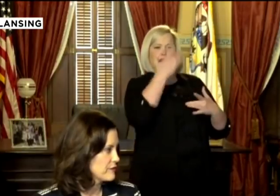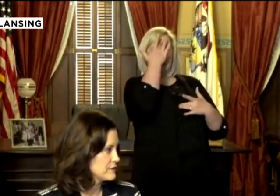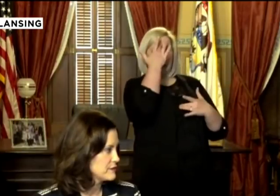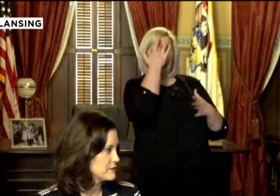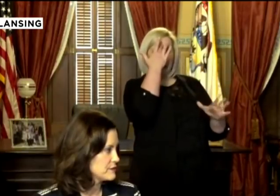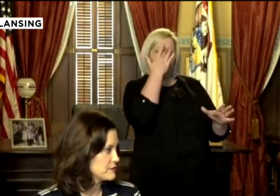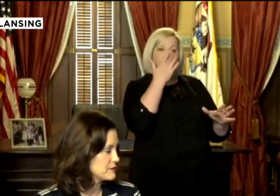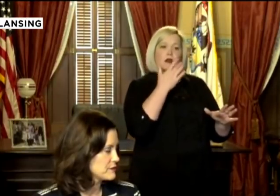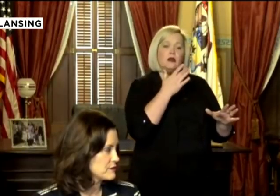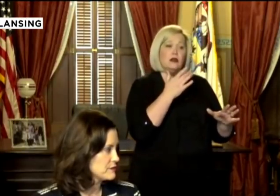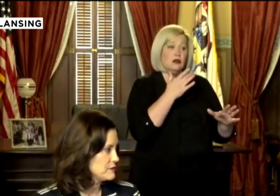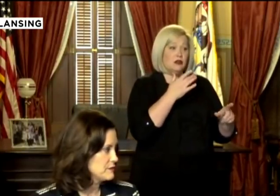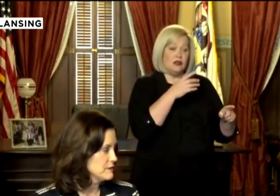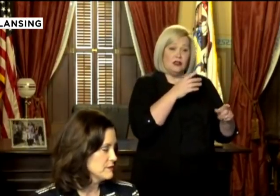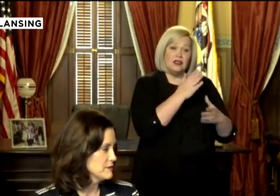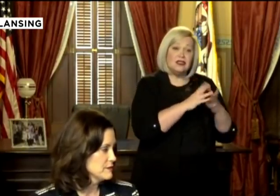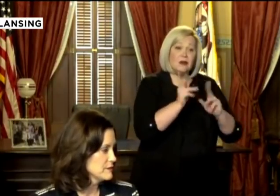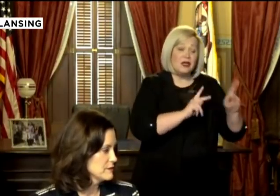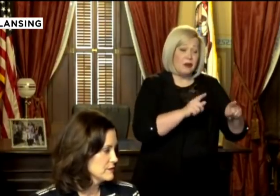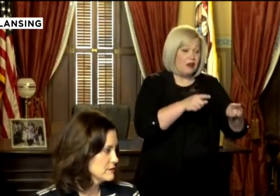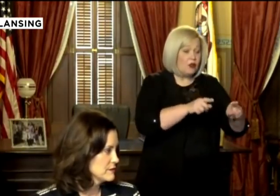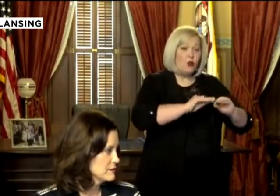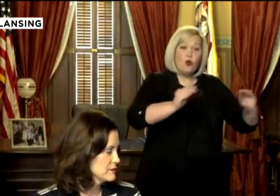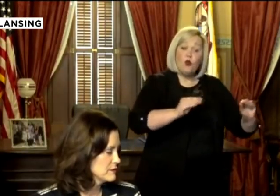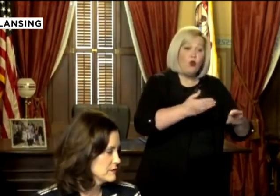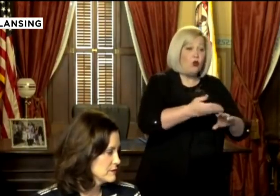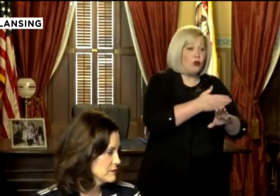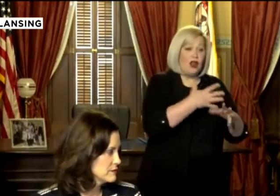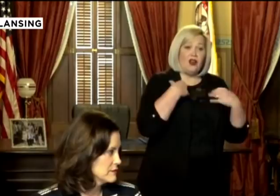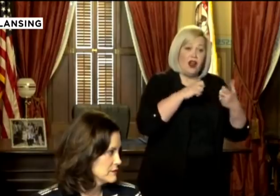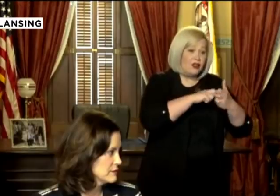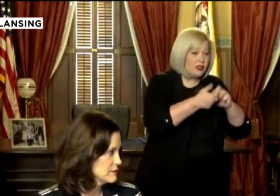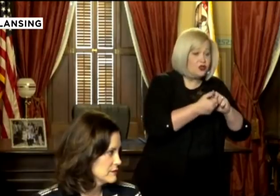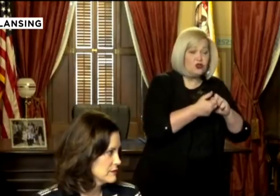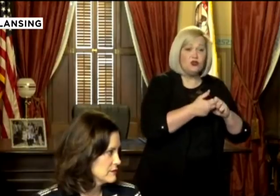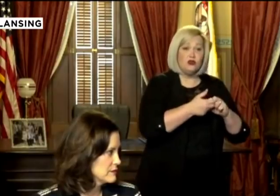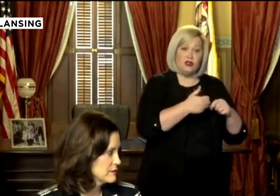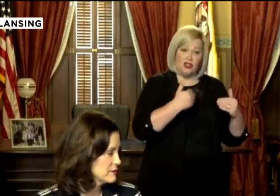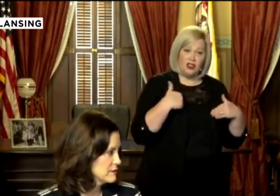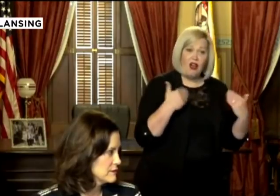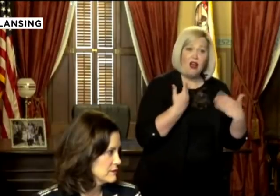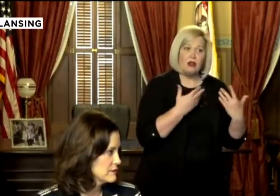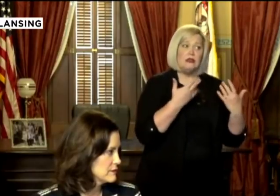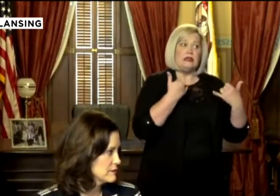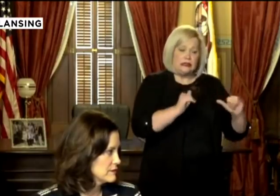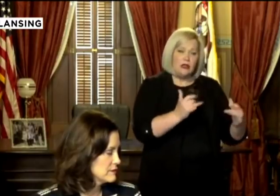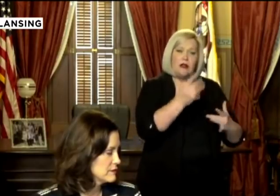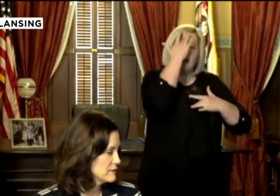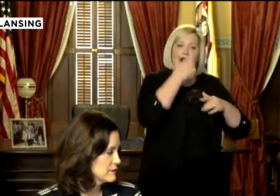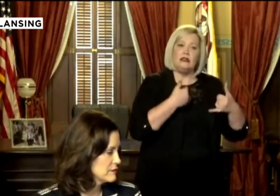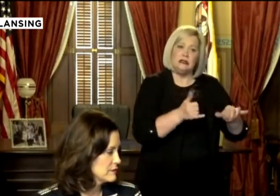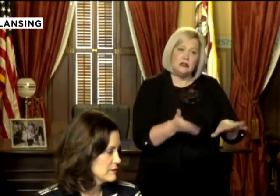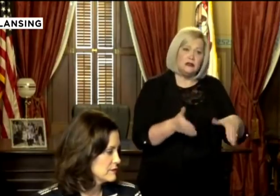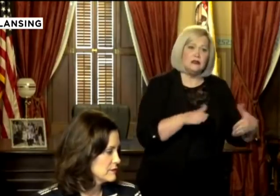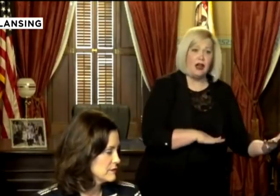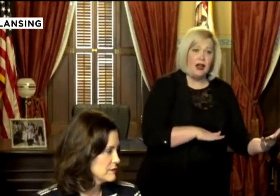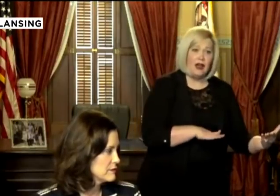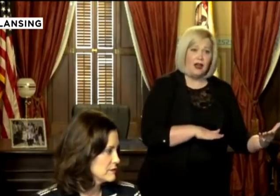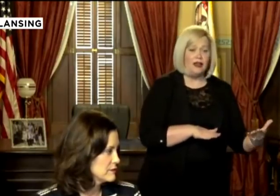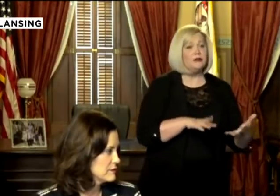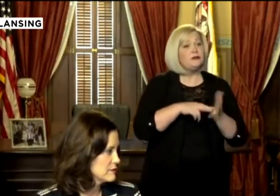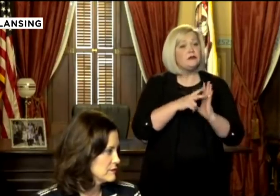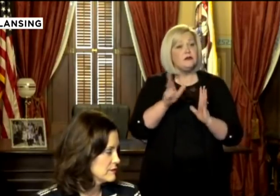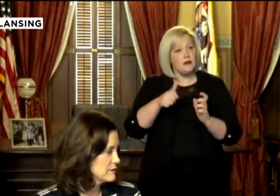medical conditions, who are getting sick and are dying. We must heed the governor's executive order to stay home and